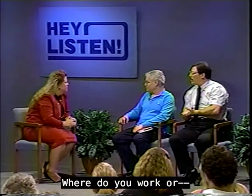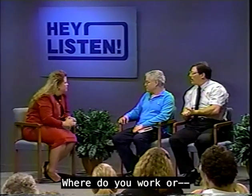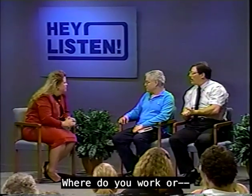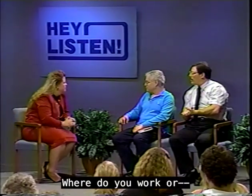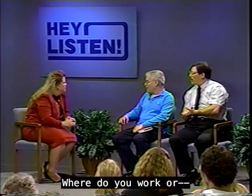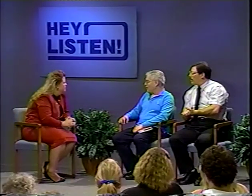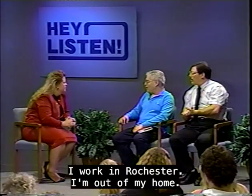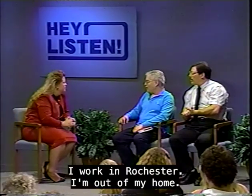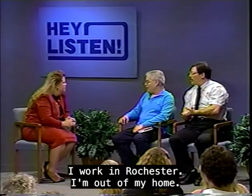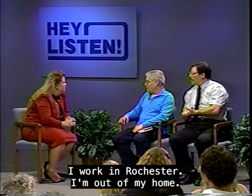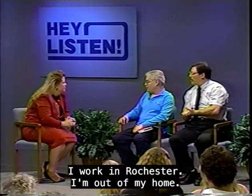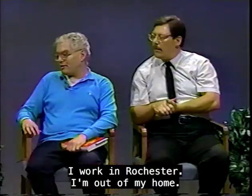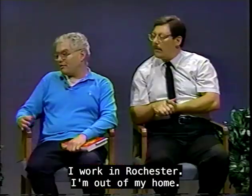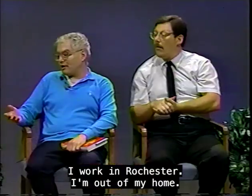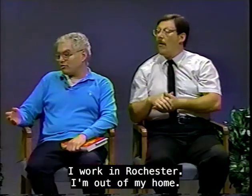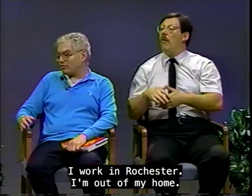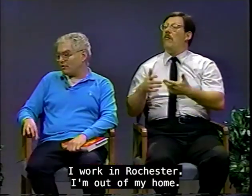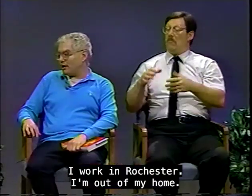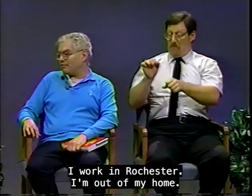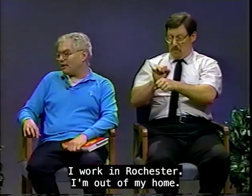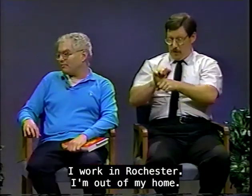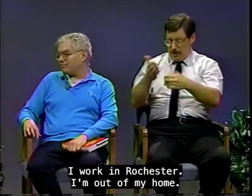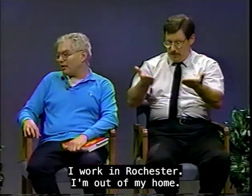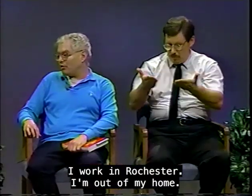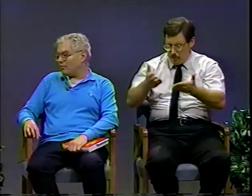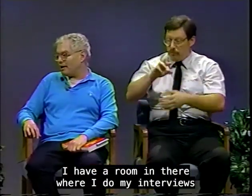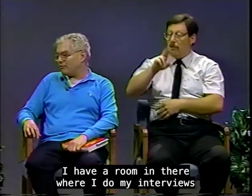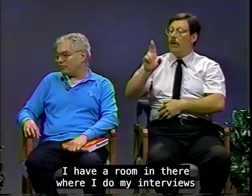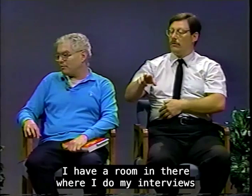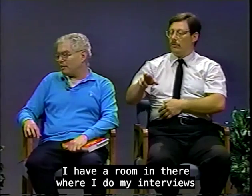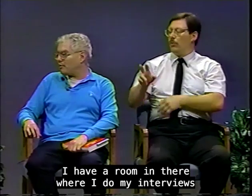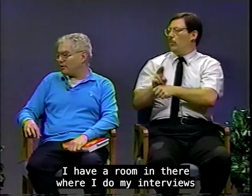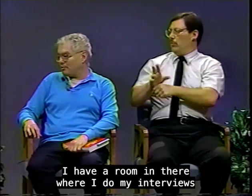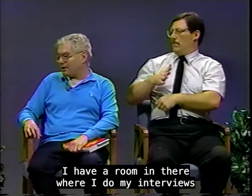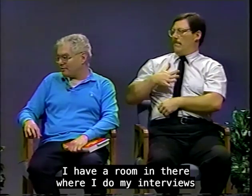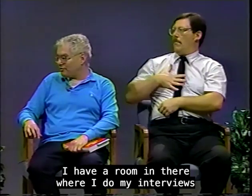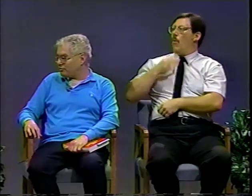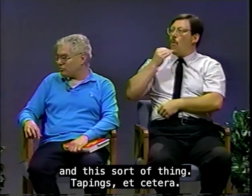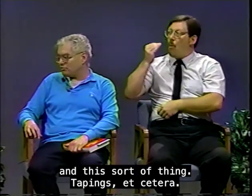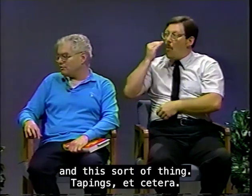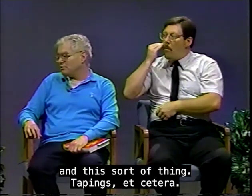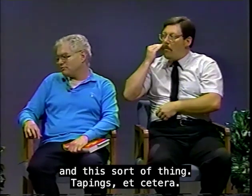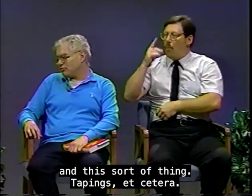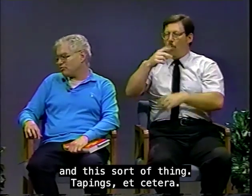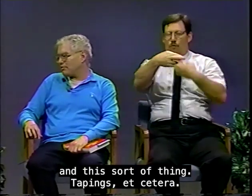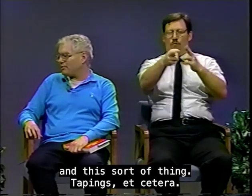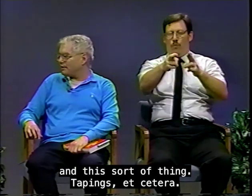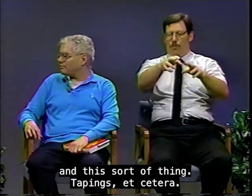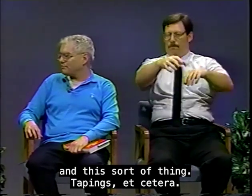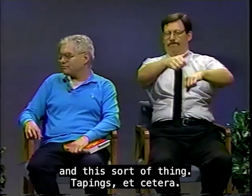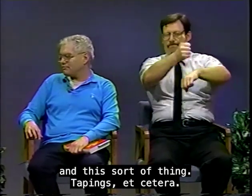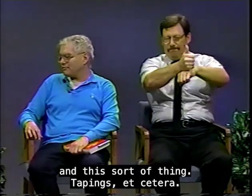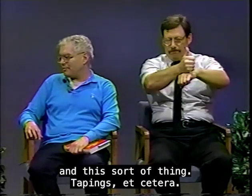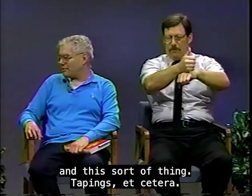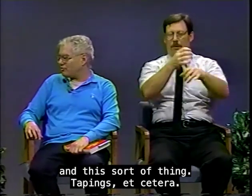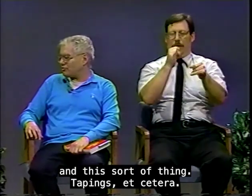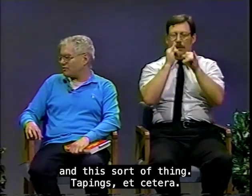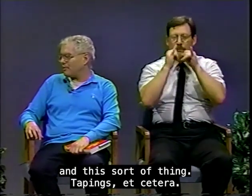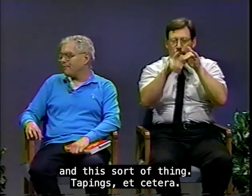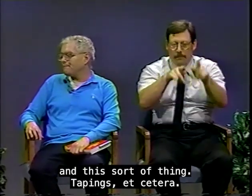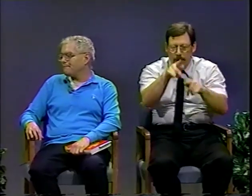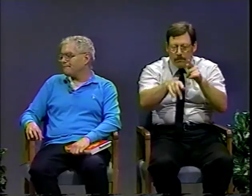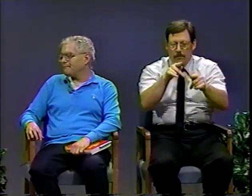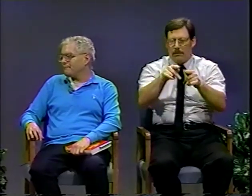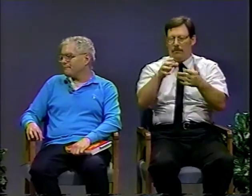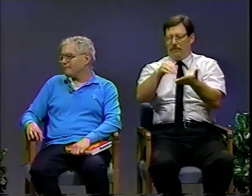Where do you work, or? I work in Rochester, out of my home. I have a room in there where I do my interviews and this sort of thing, tapings,